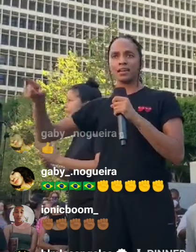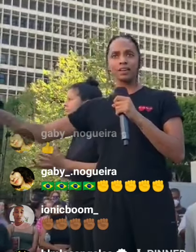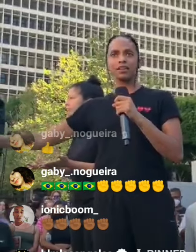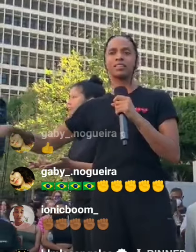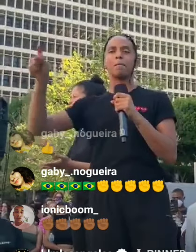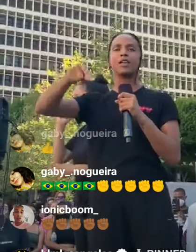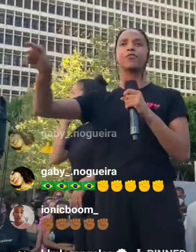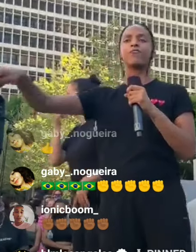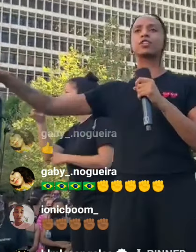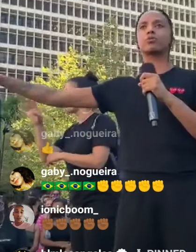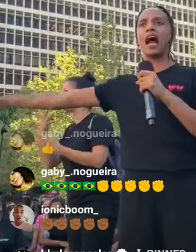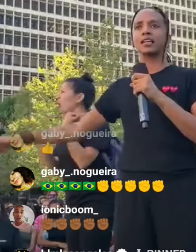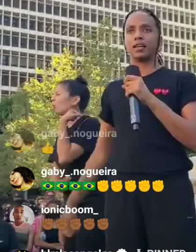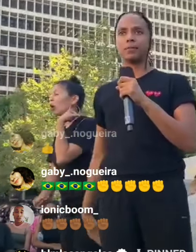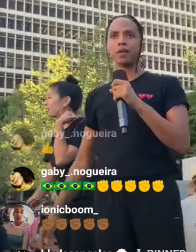You are enough.